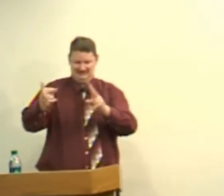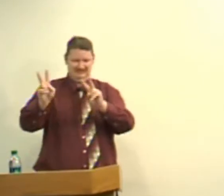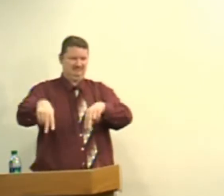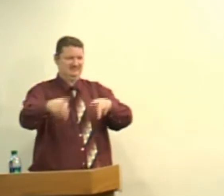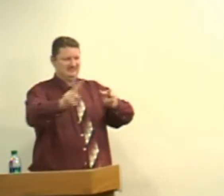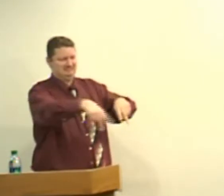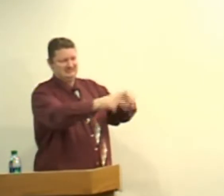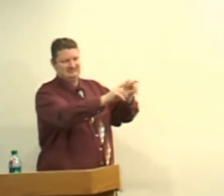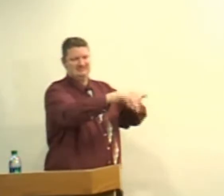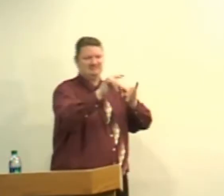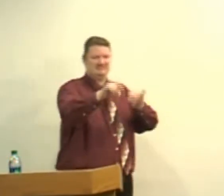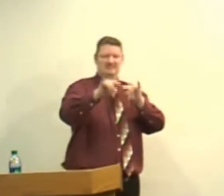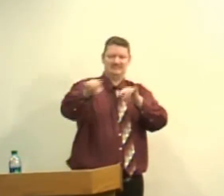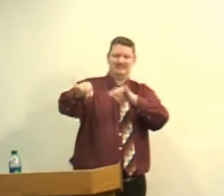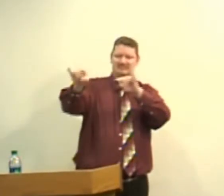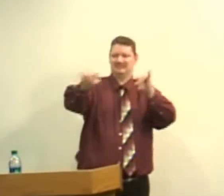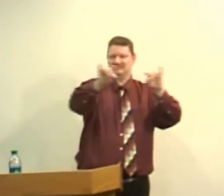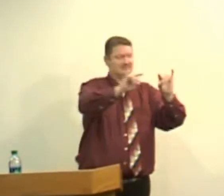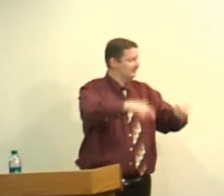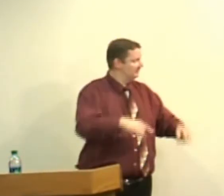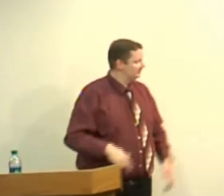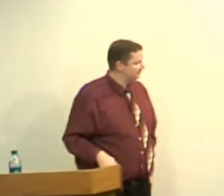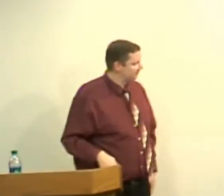They'll mock you. Oh, you church person. Yeah, you go to church all the time.